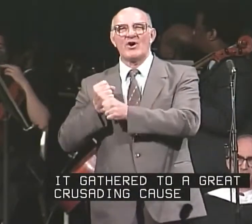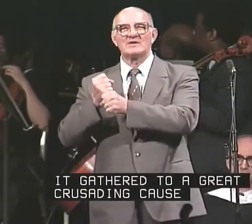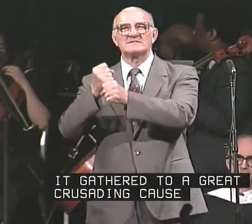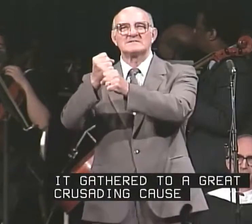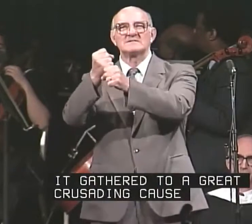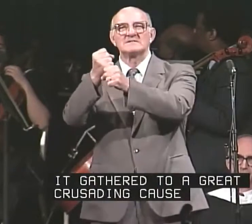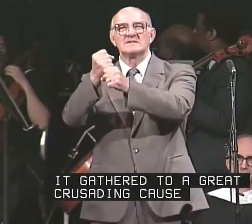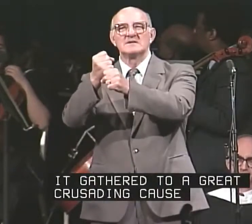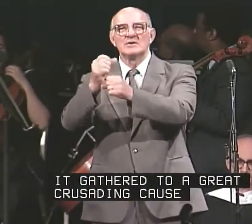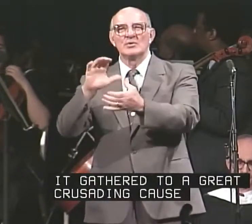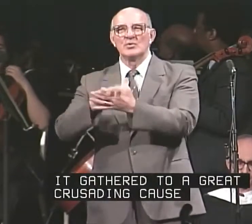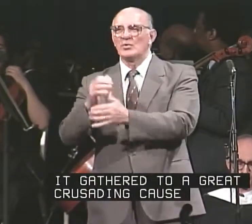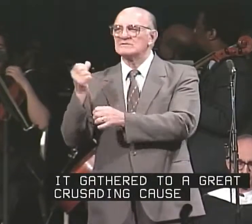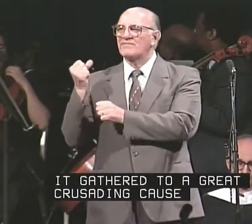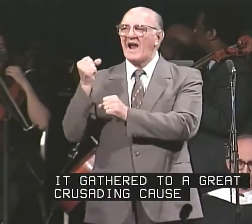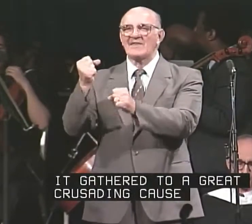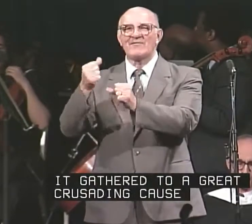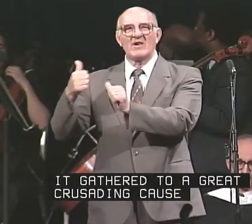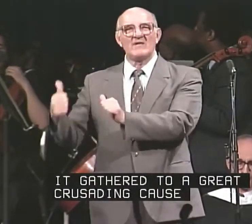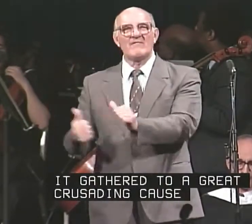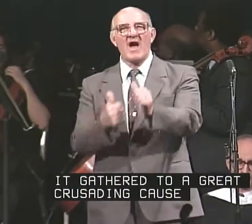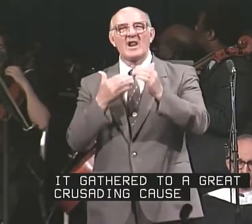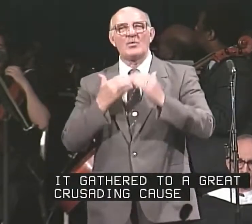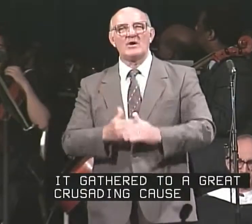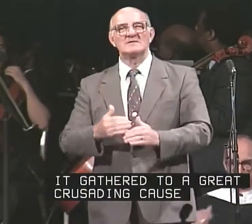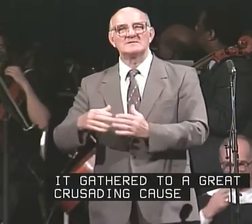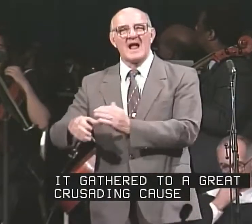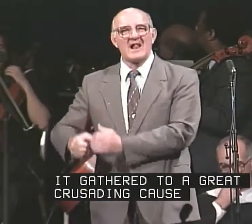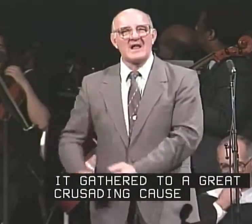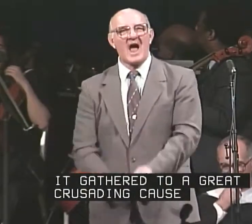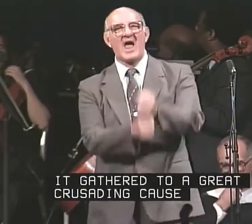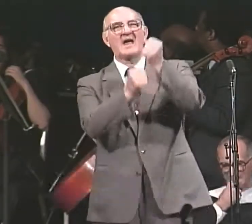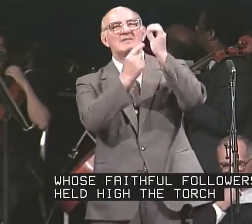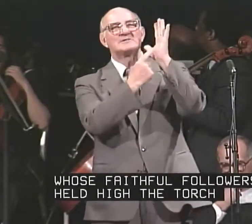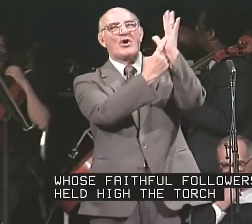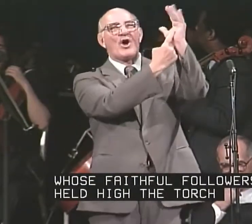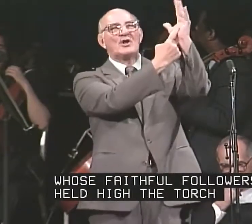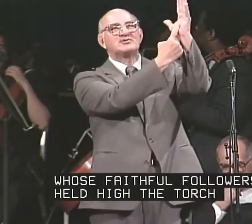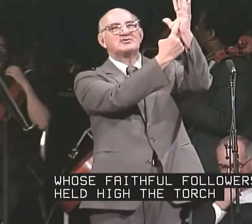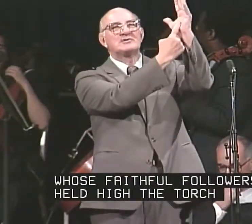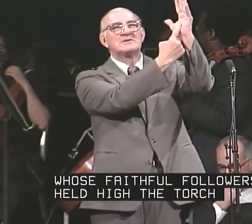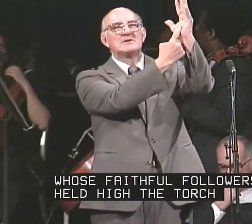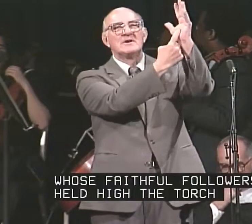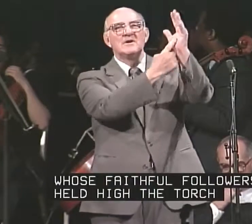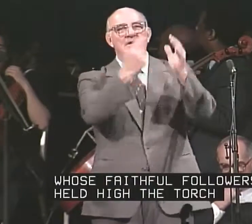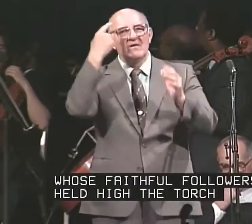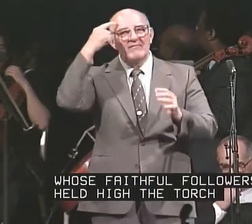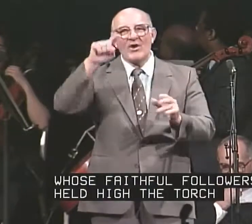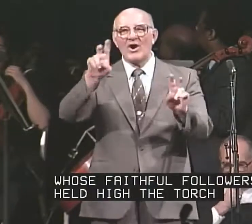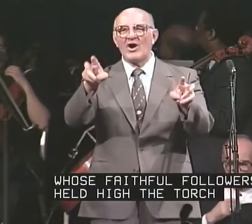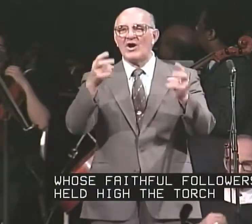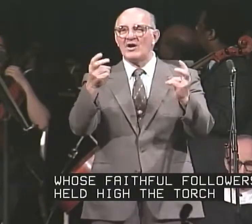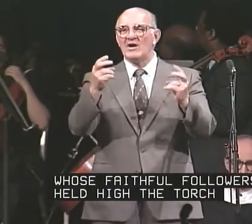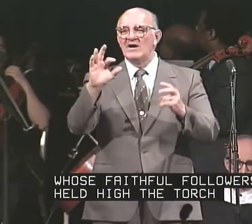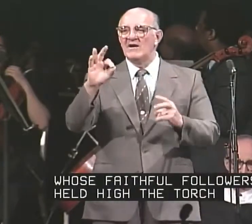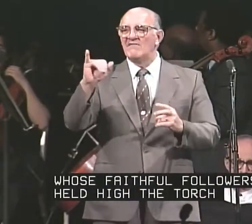force whose faithful followers held high the torch. For